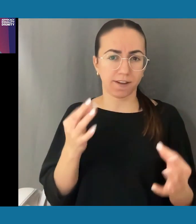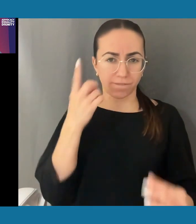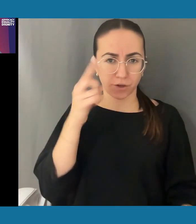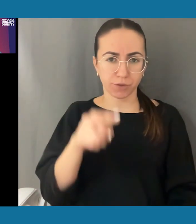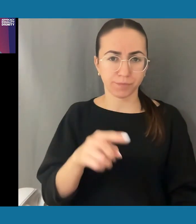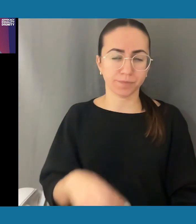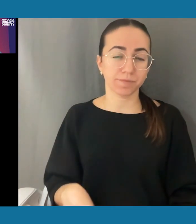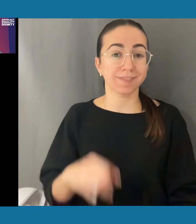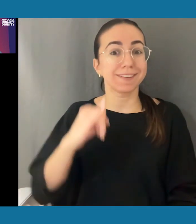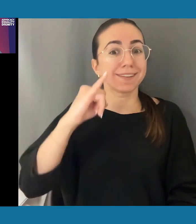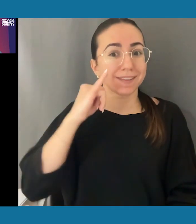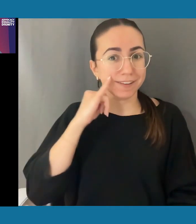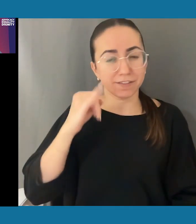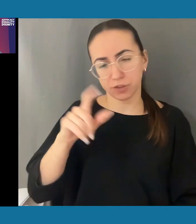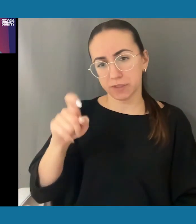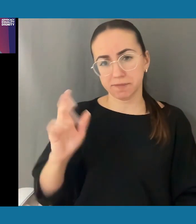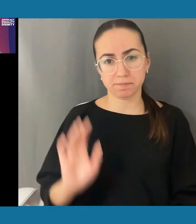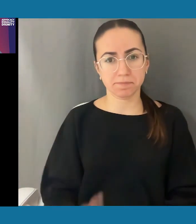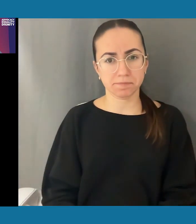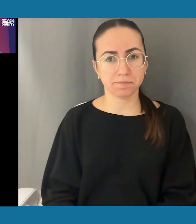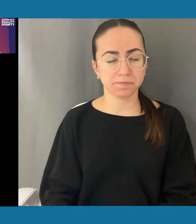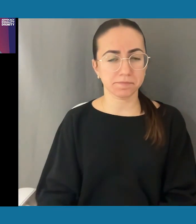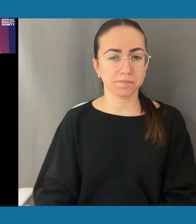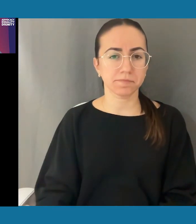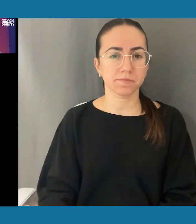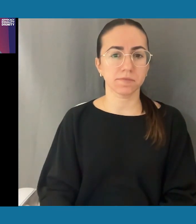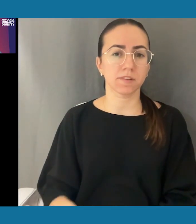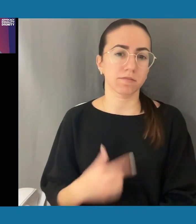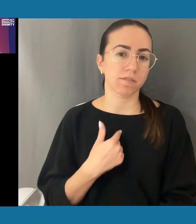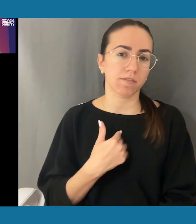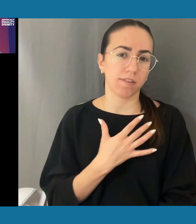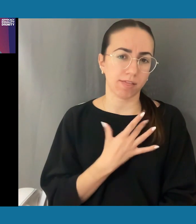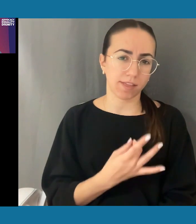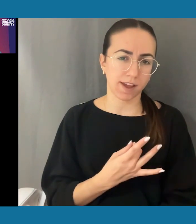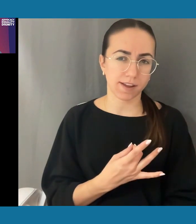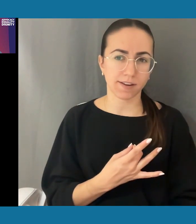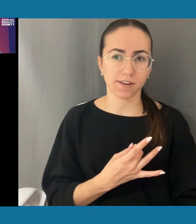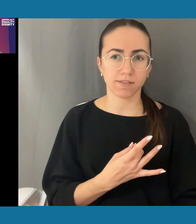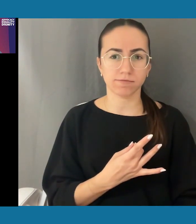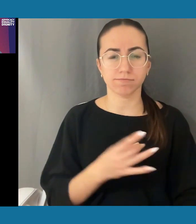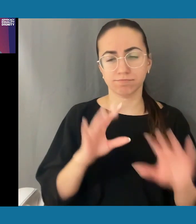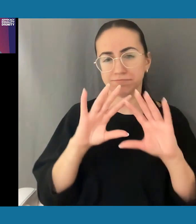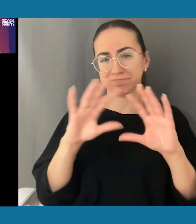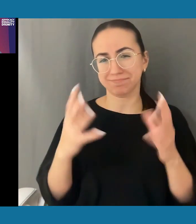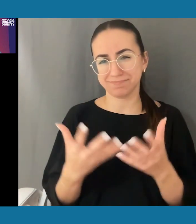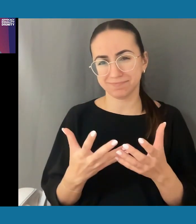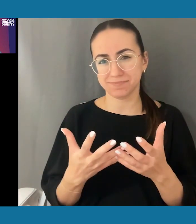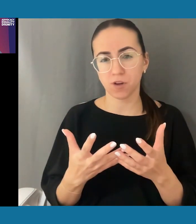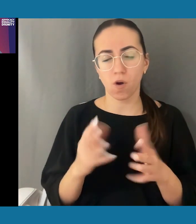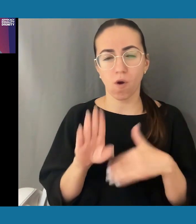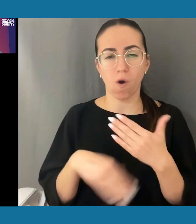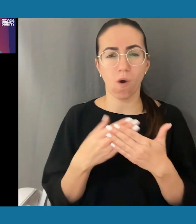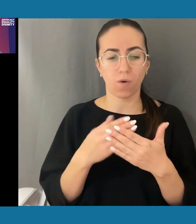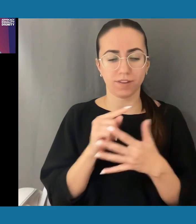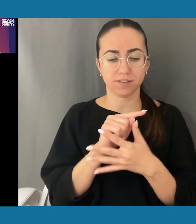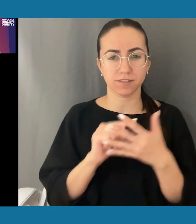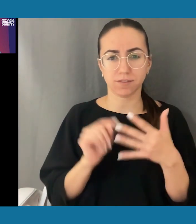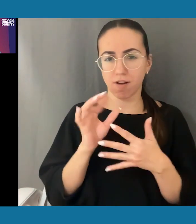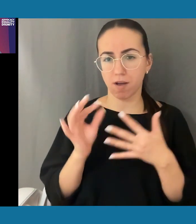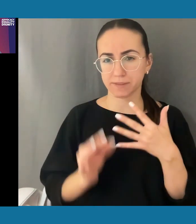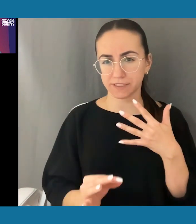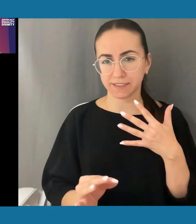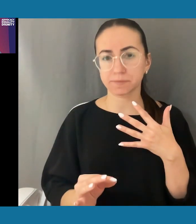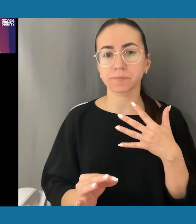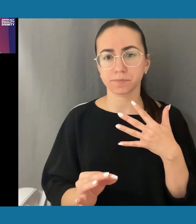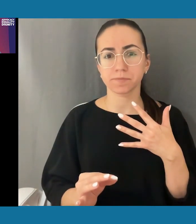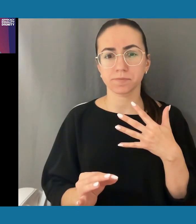the point where you need that. And I really like kind of a package deal where you have all of these in place. You get all of these in place while